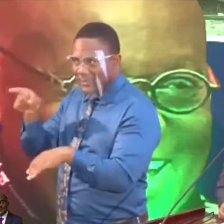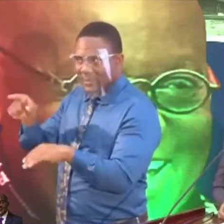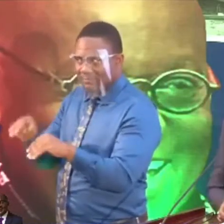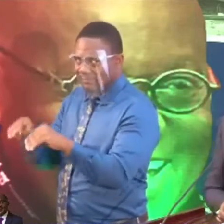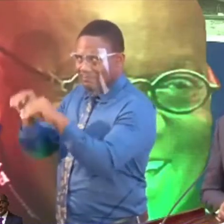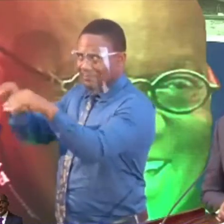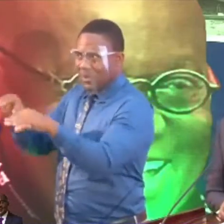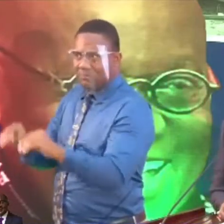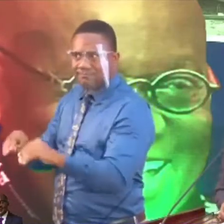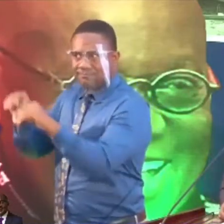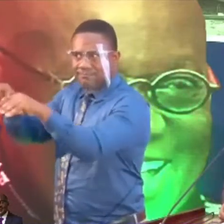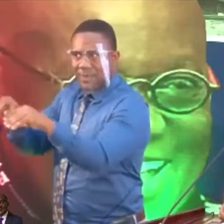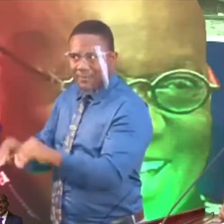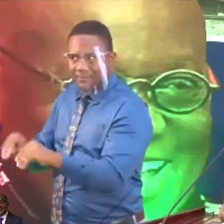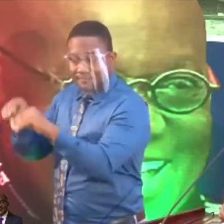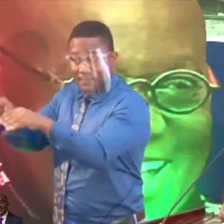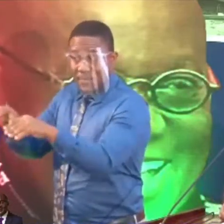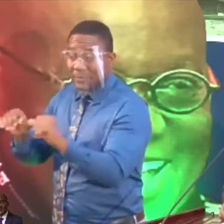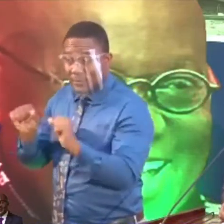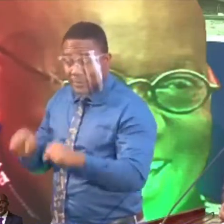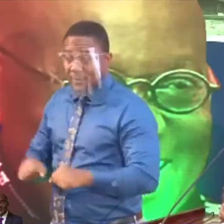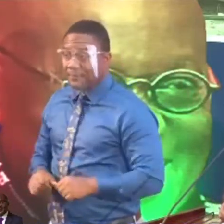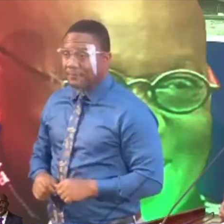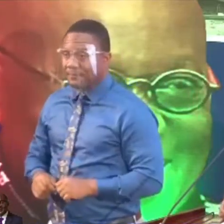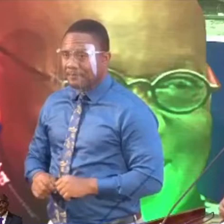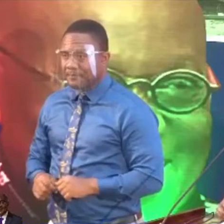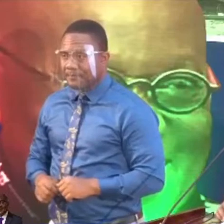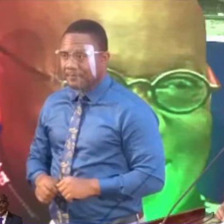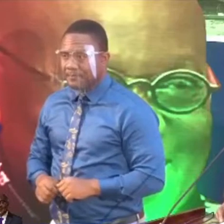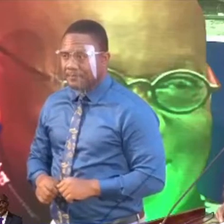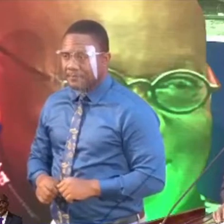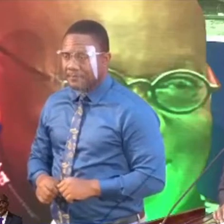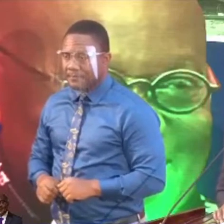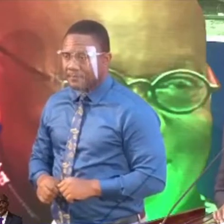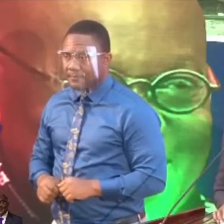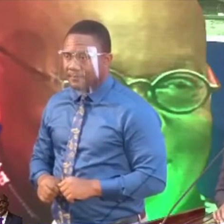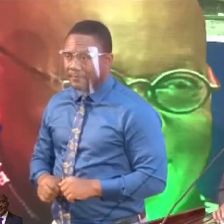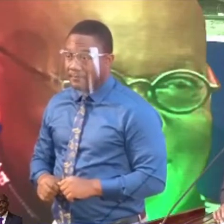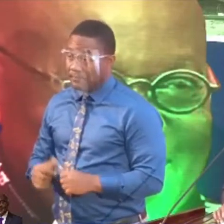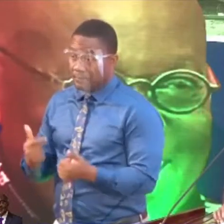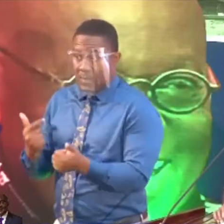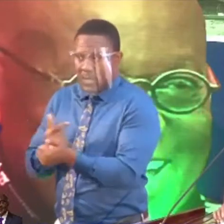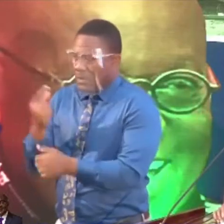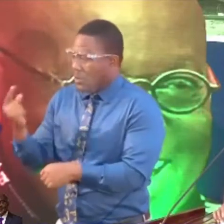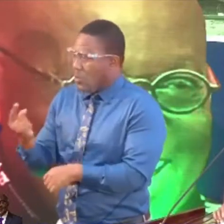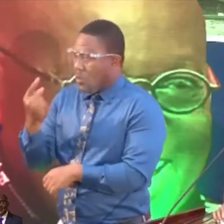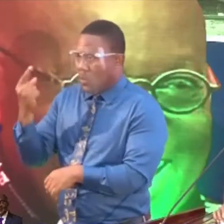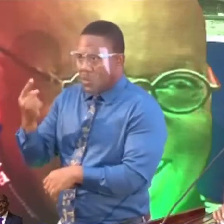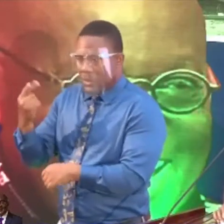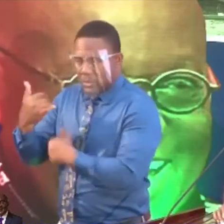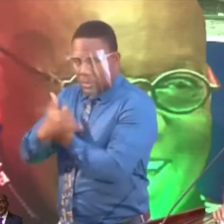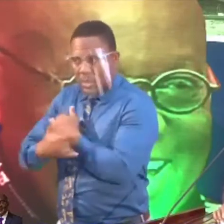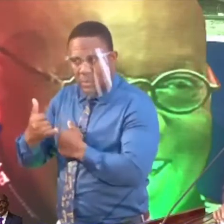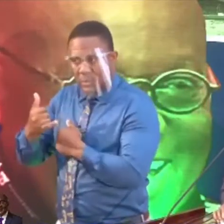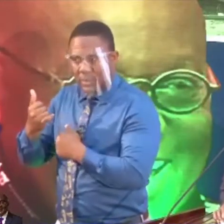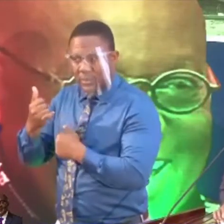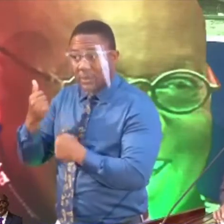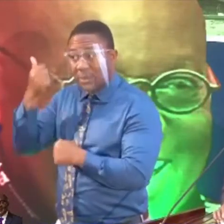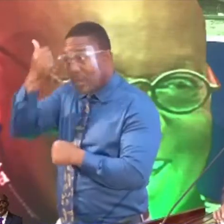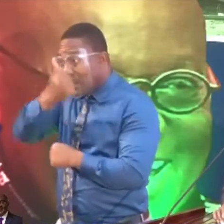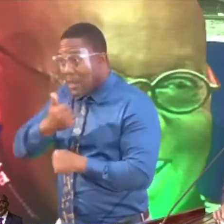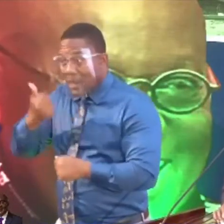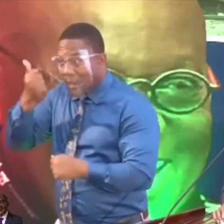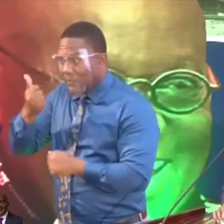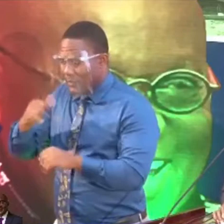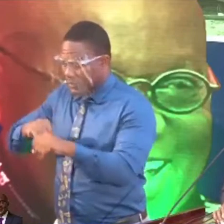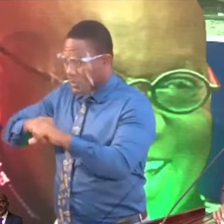regularly updated. As far as we know, Ghana is the only country in Africa that has implemented